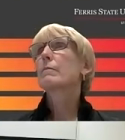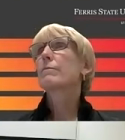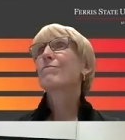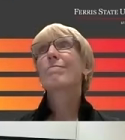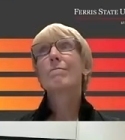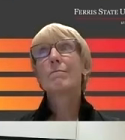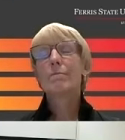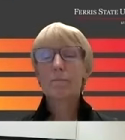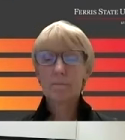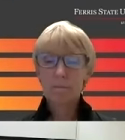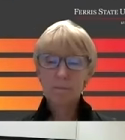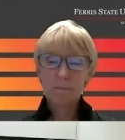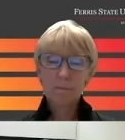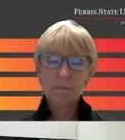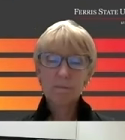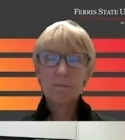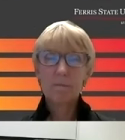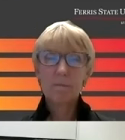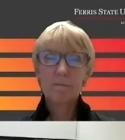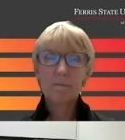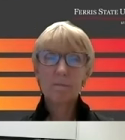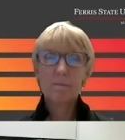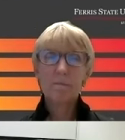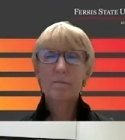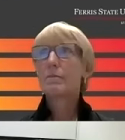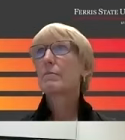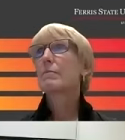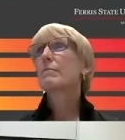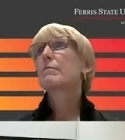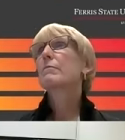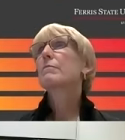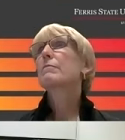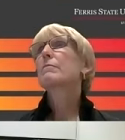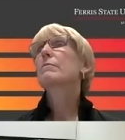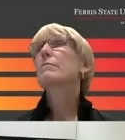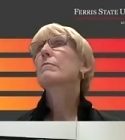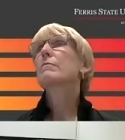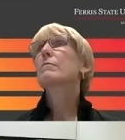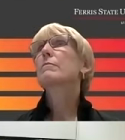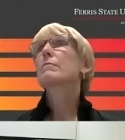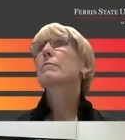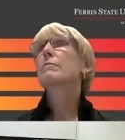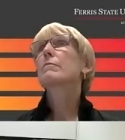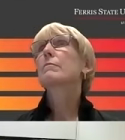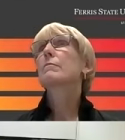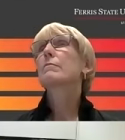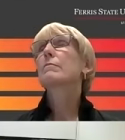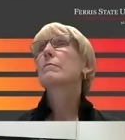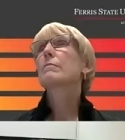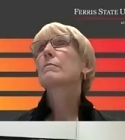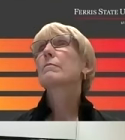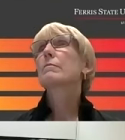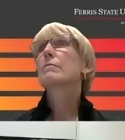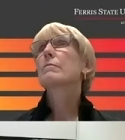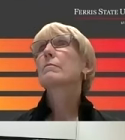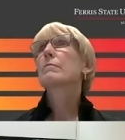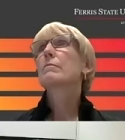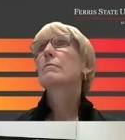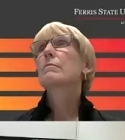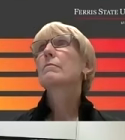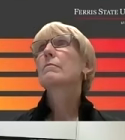the truth, and moonshiners, and revenuers, and Jerry Springer, who brings me down, and Stephen Hawking, who lifts me,